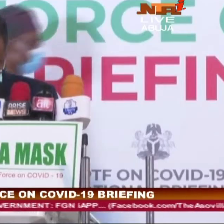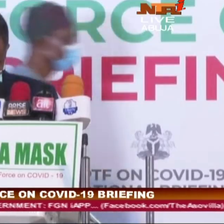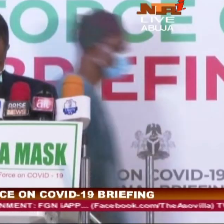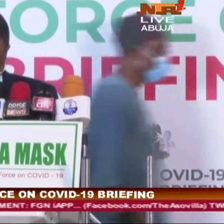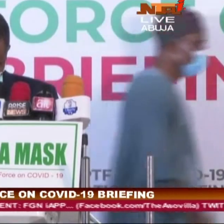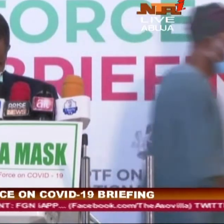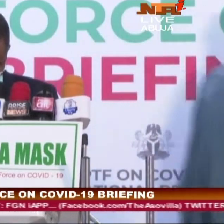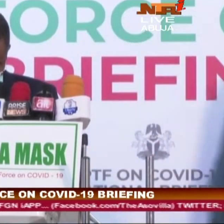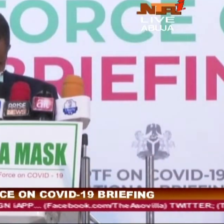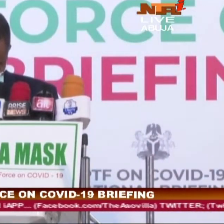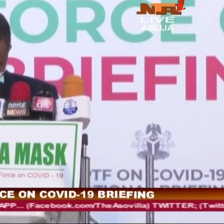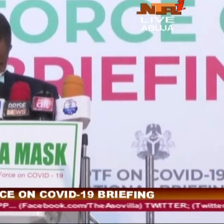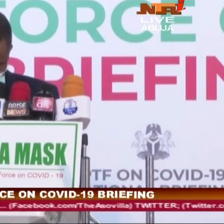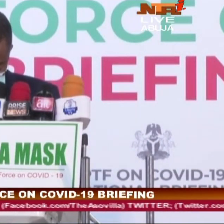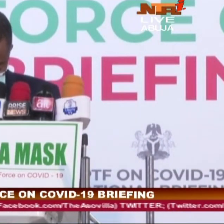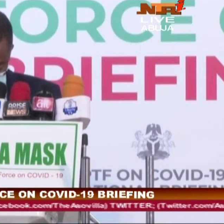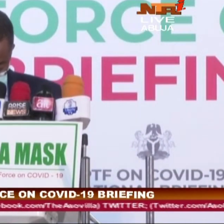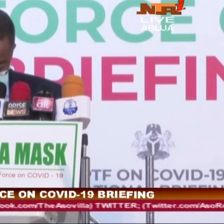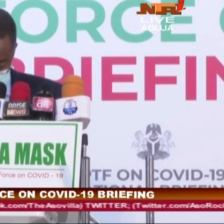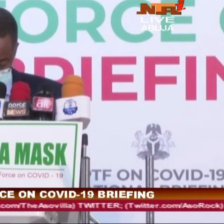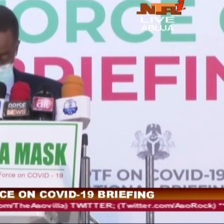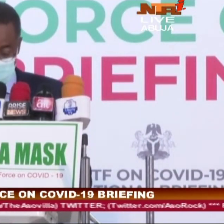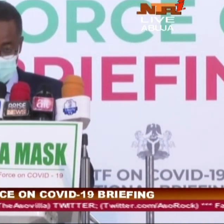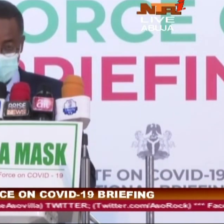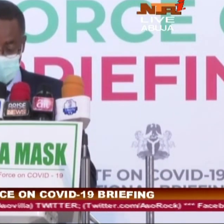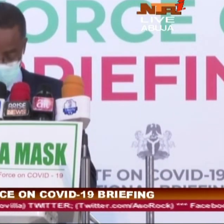For markets, there is no specific.